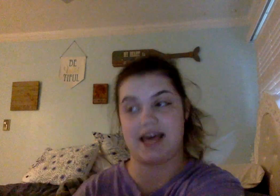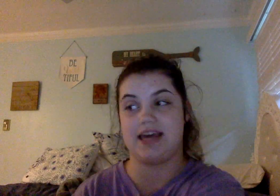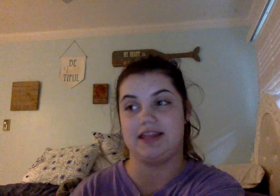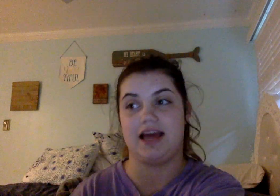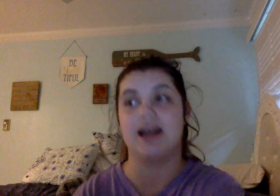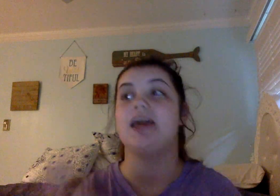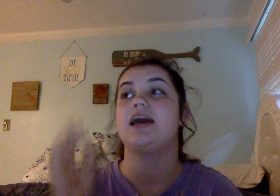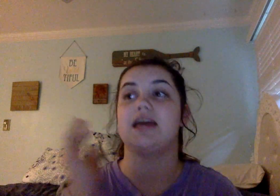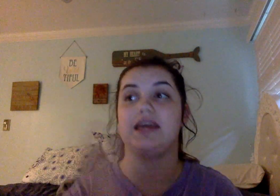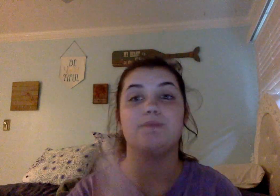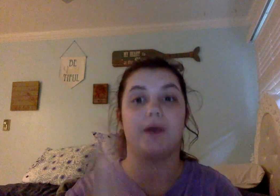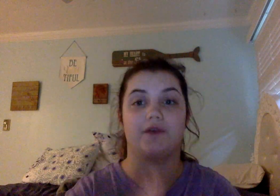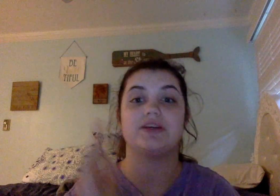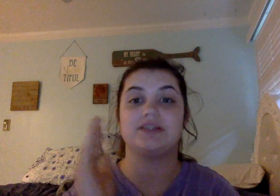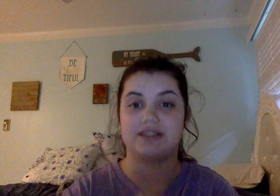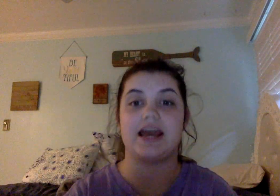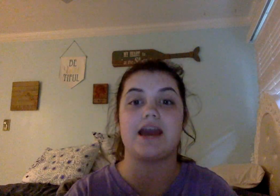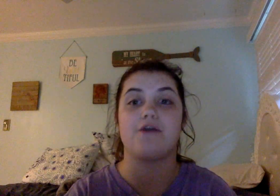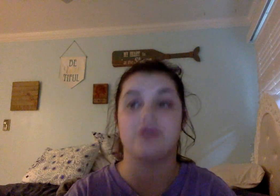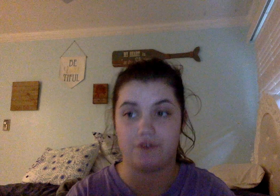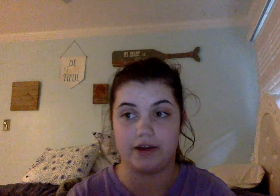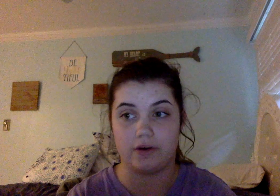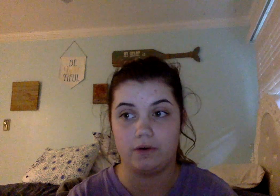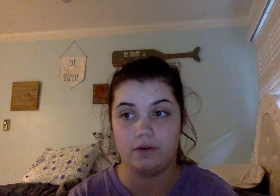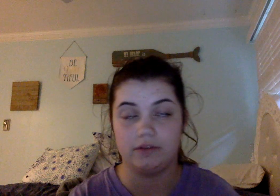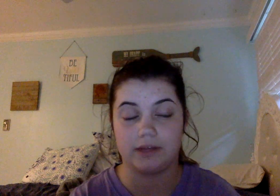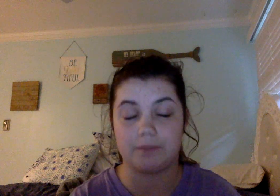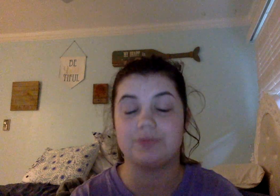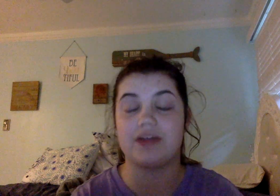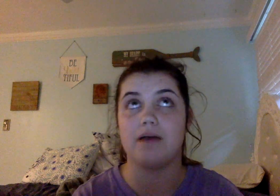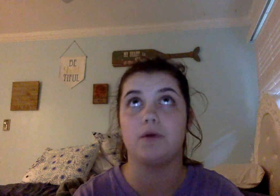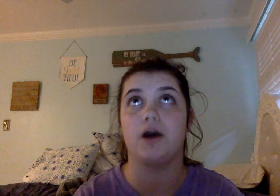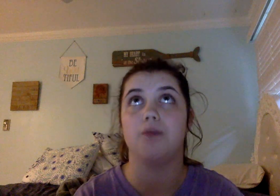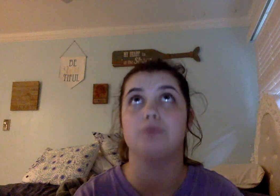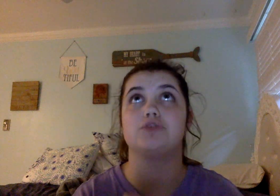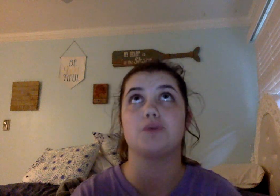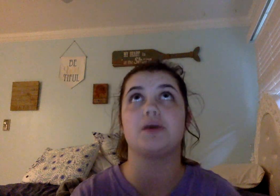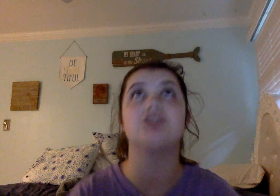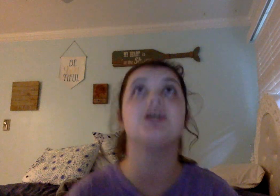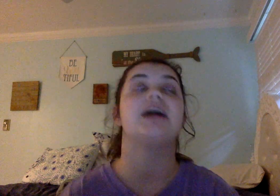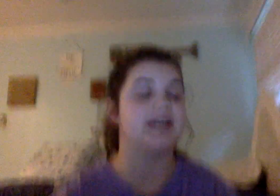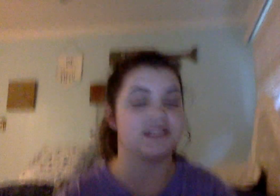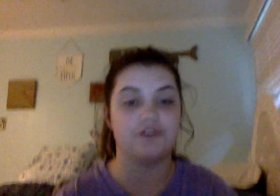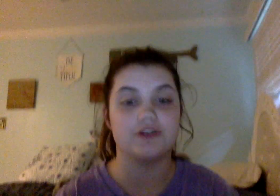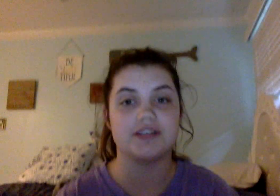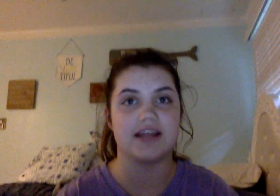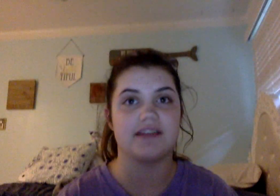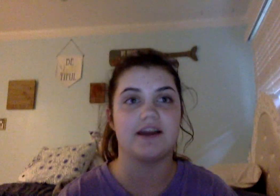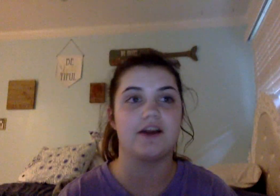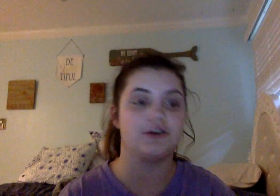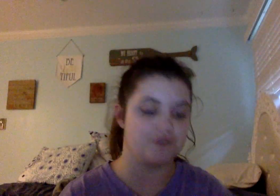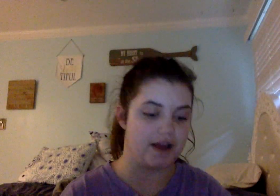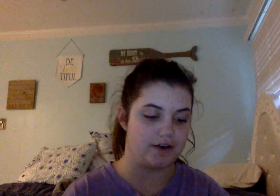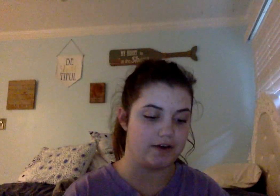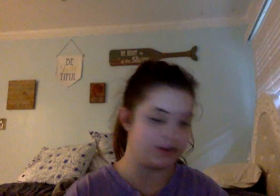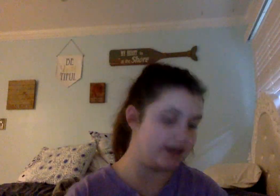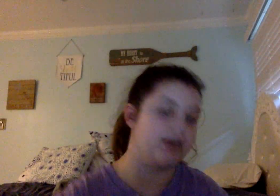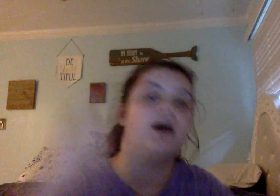saying that. Eat breakfast the day of your final. Like, that will help you so much. Because if you're sitting there in your final and you're like, oh